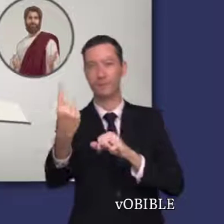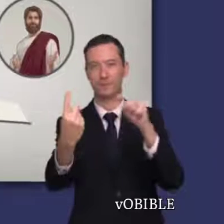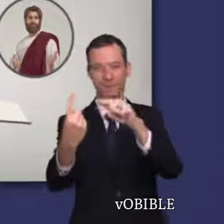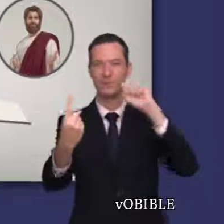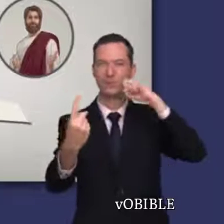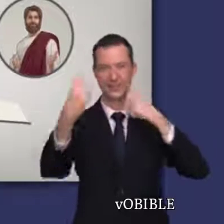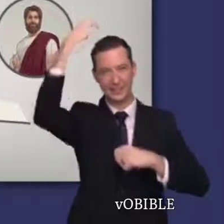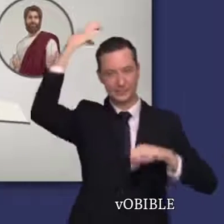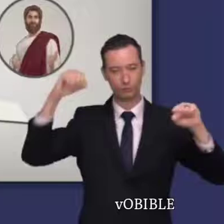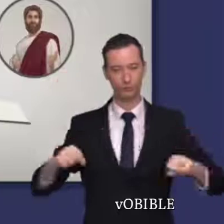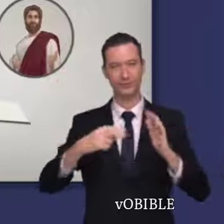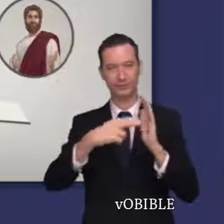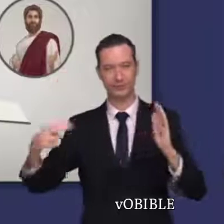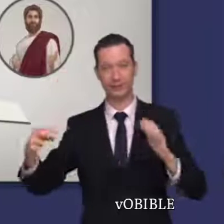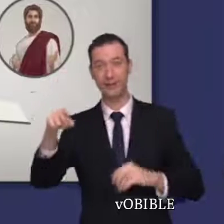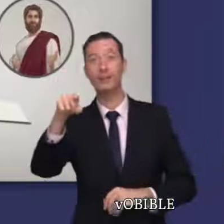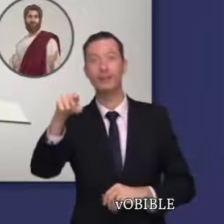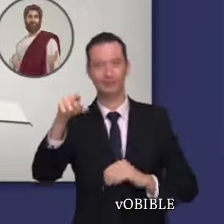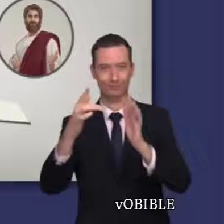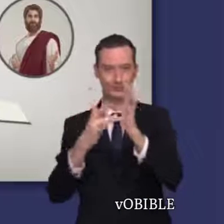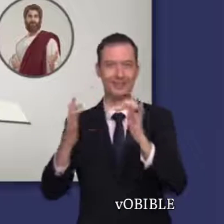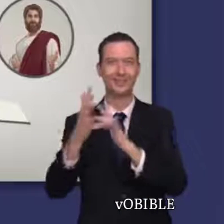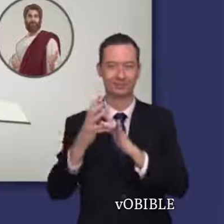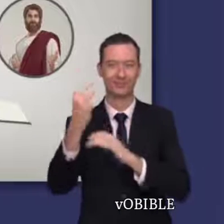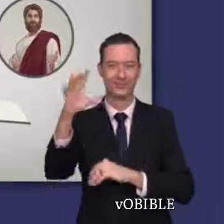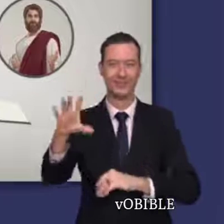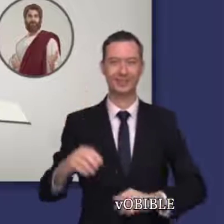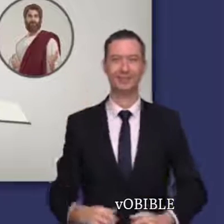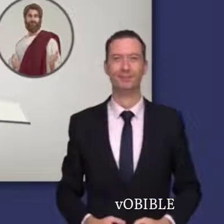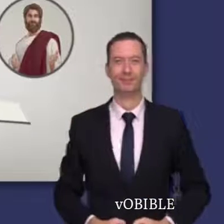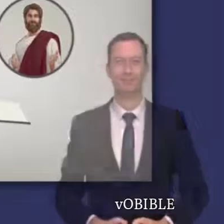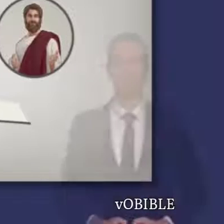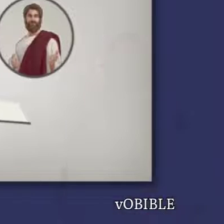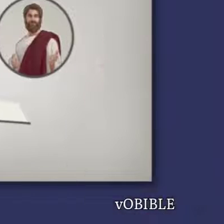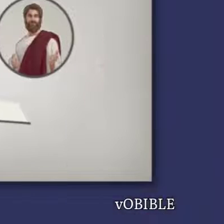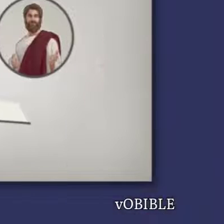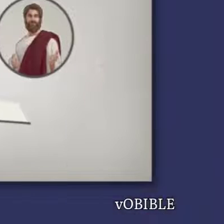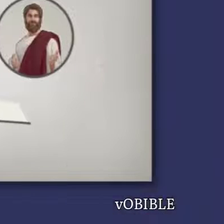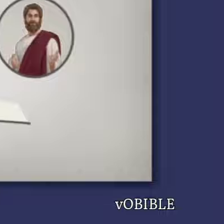kingdom, a promise fulfilled in Jesus Christ, the Son of David and King of